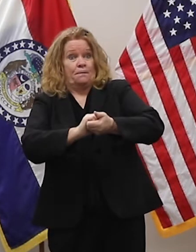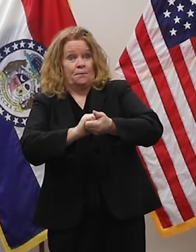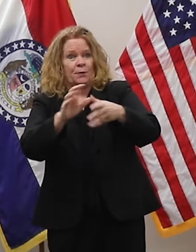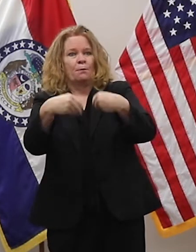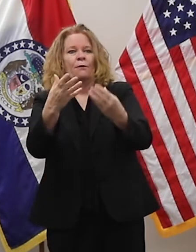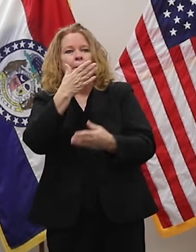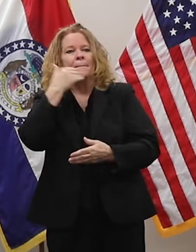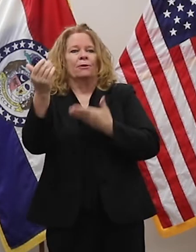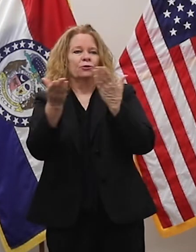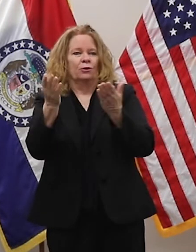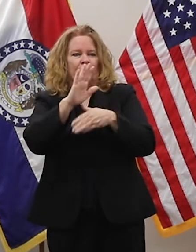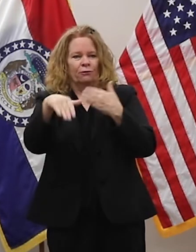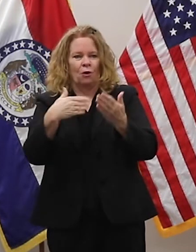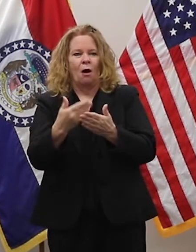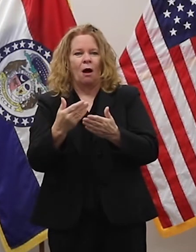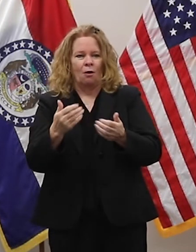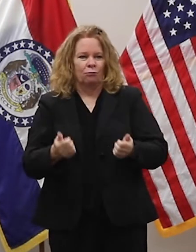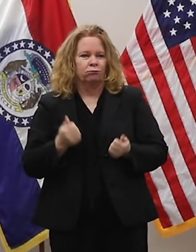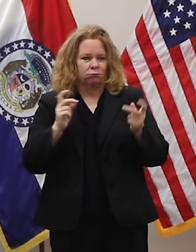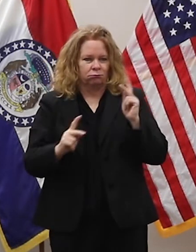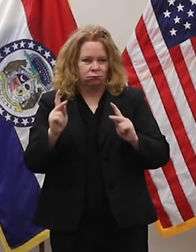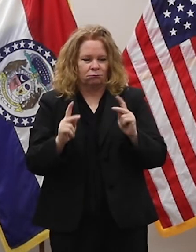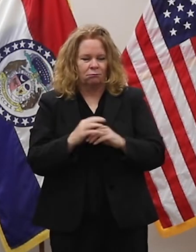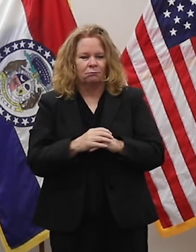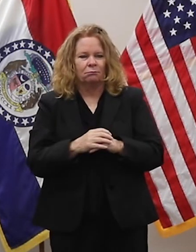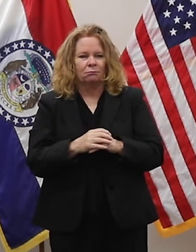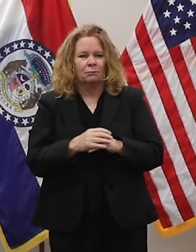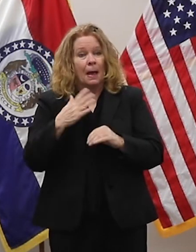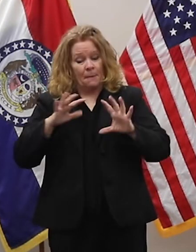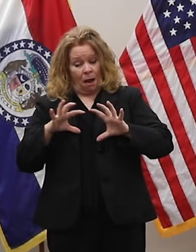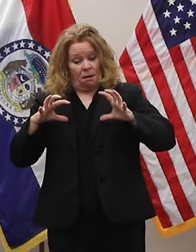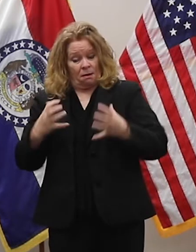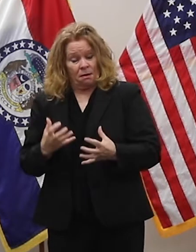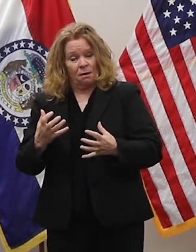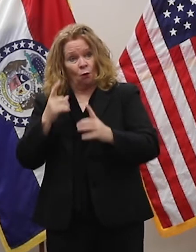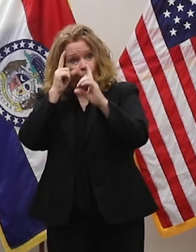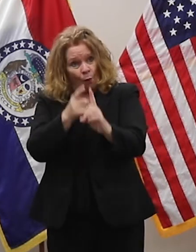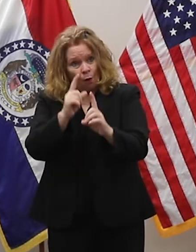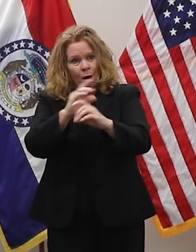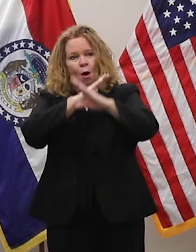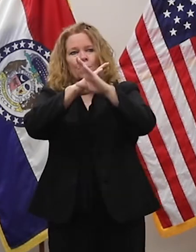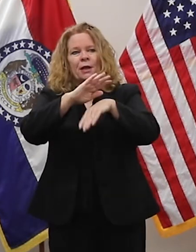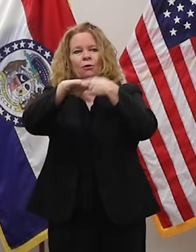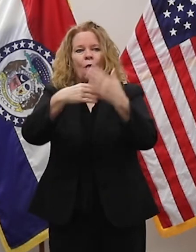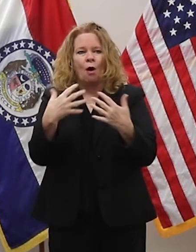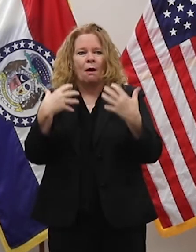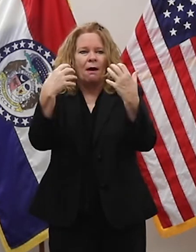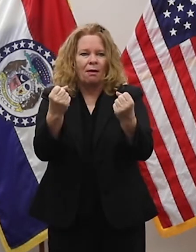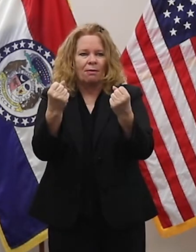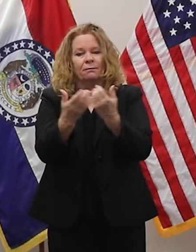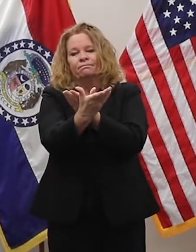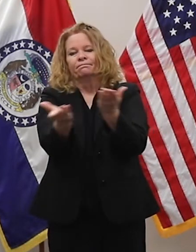of our residents. My administration is committed to doing all we can to protect the health of our residents, including those